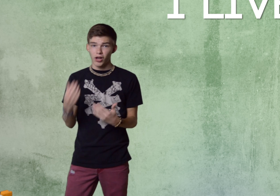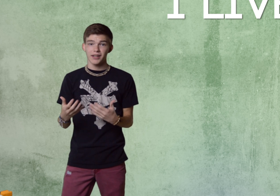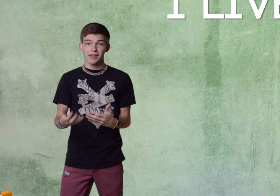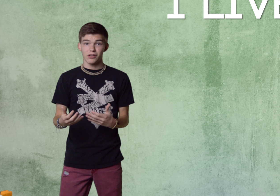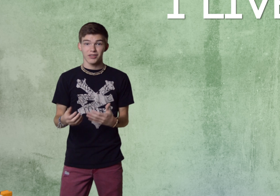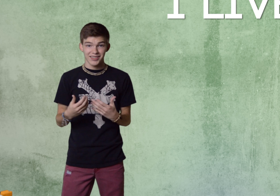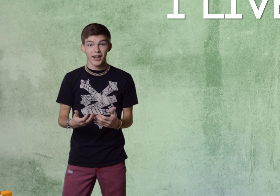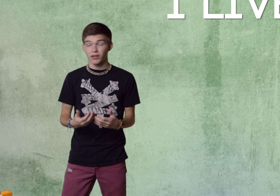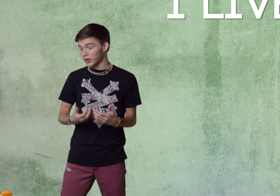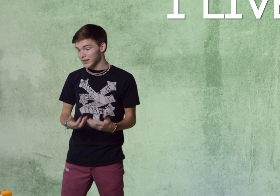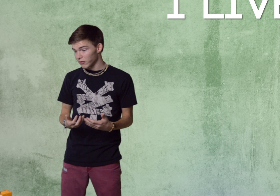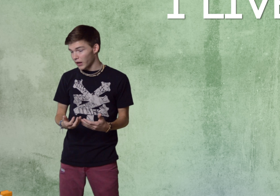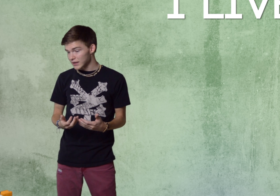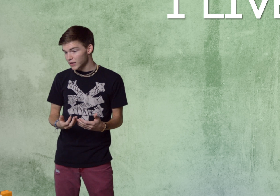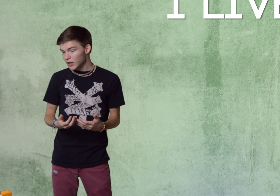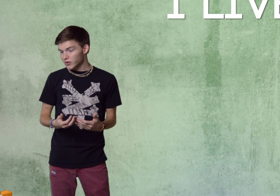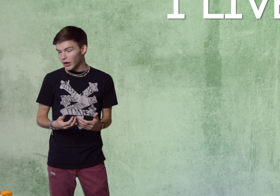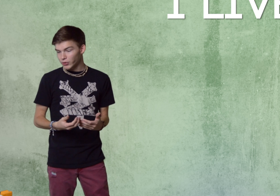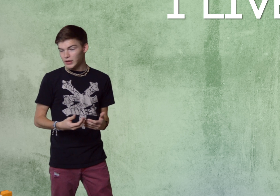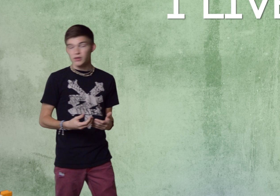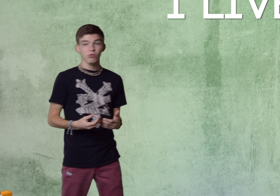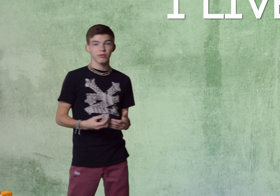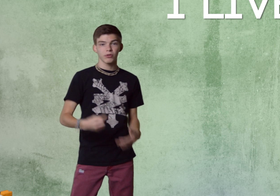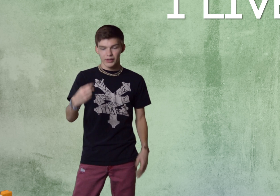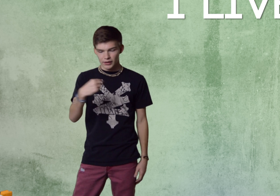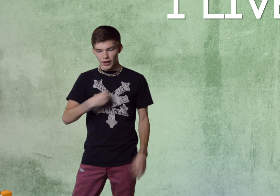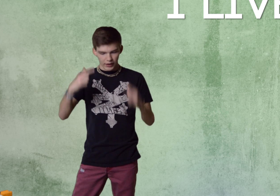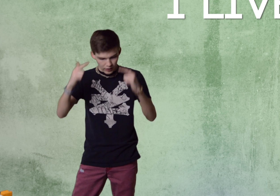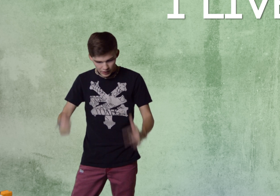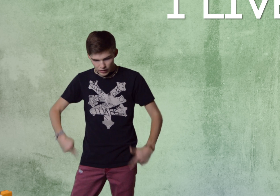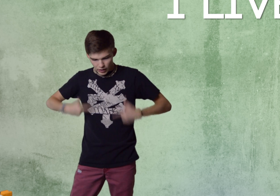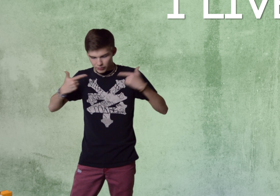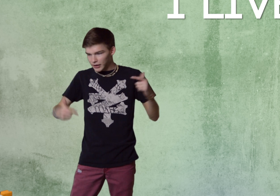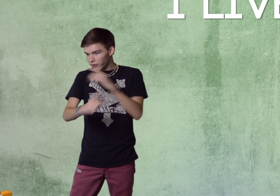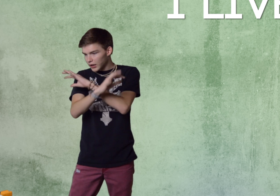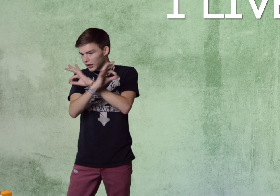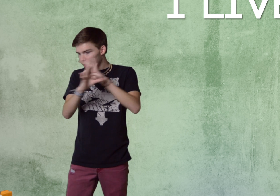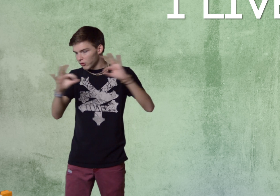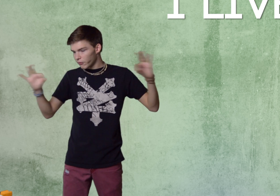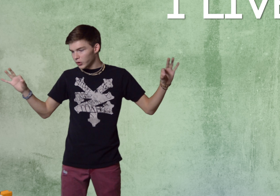lot easier to sign it when it's that fast. So I am learning to run freely. I am living